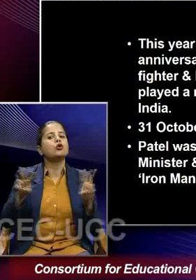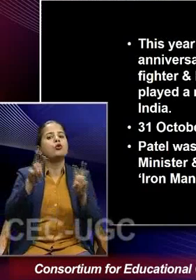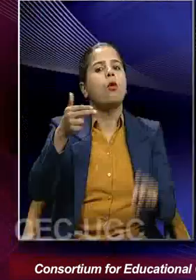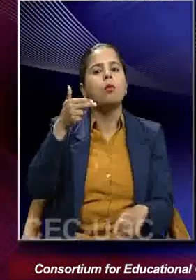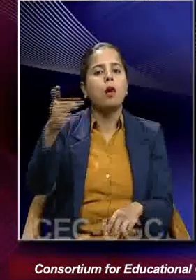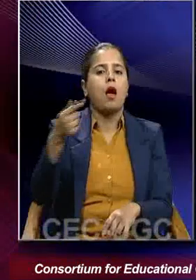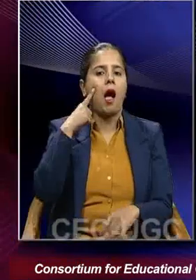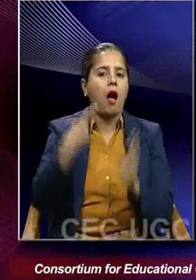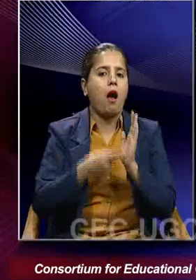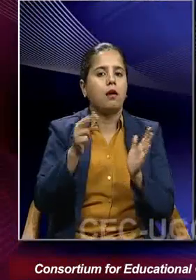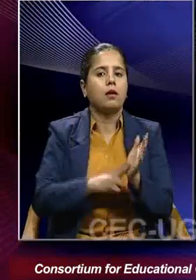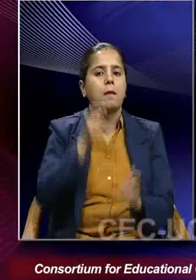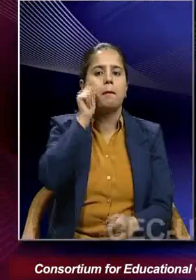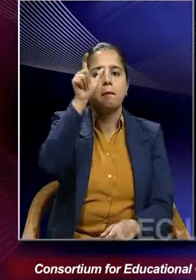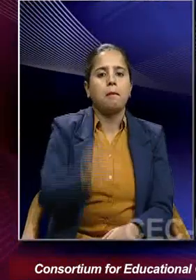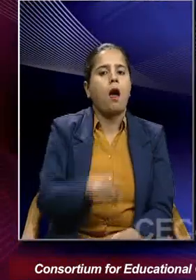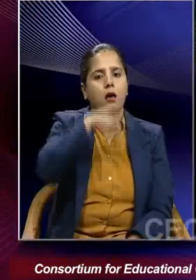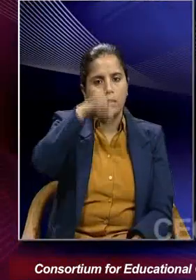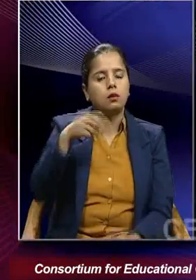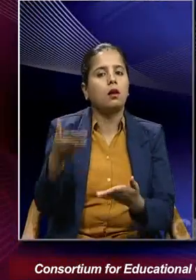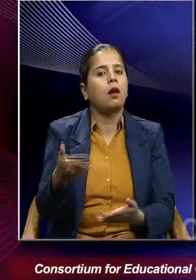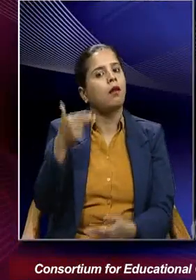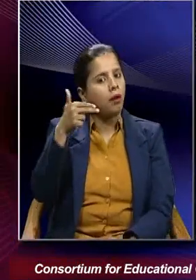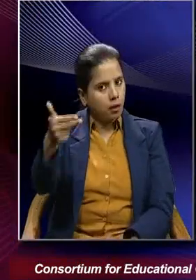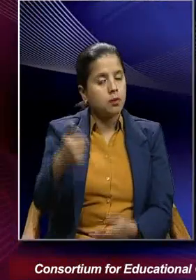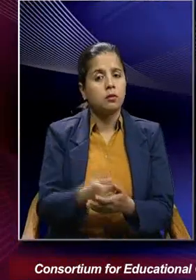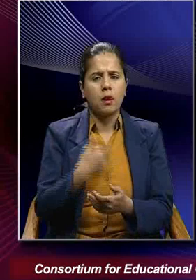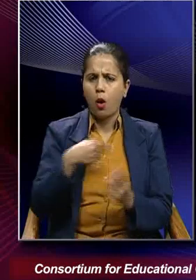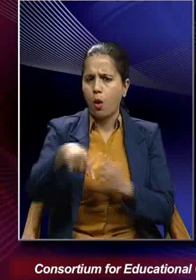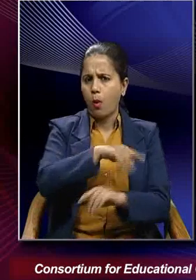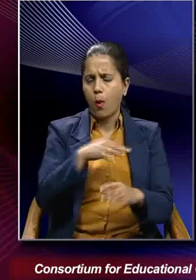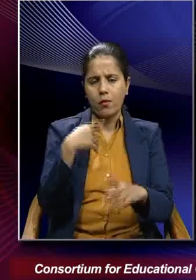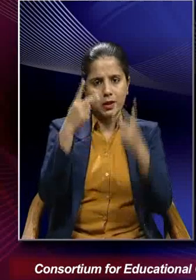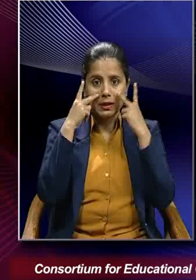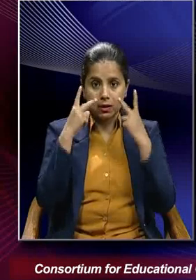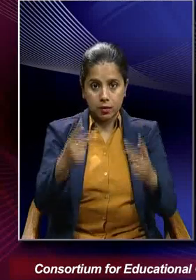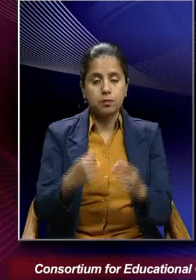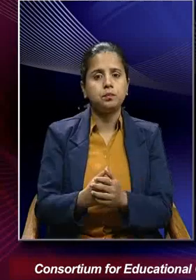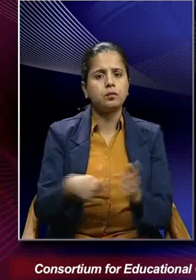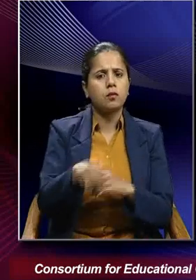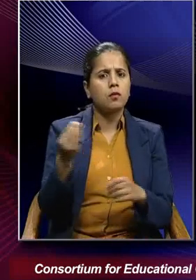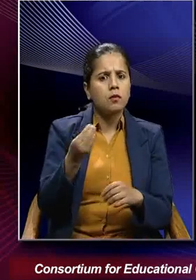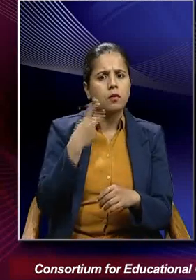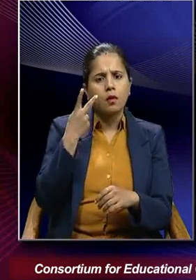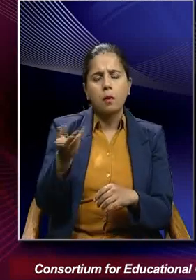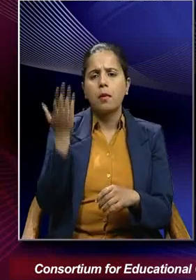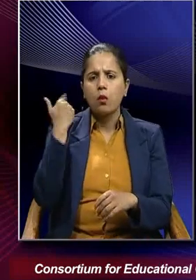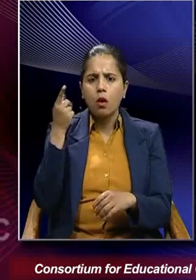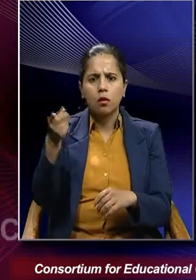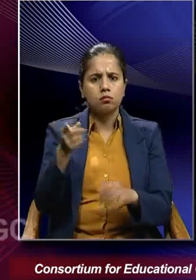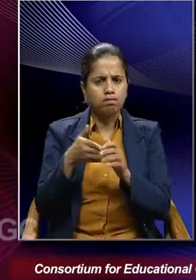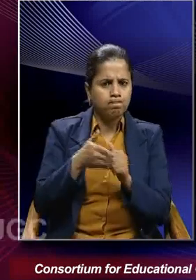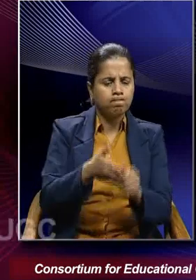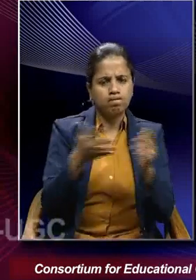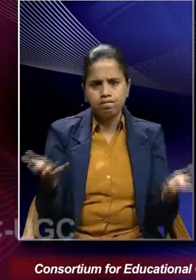was the Iron Man of India. And we also see that the kind of persuasion which he had